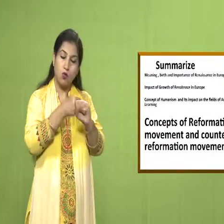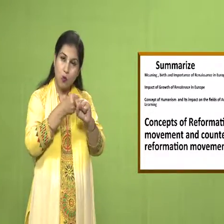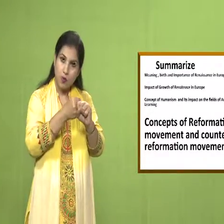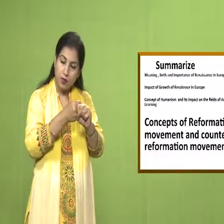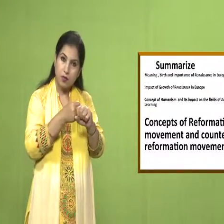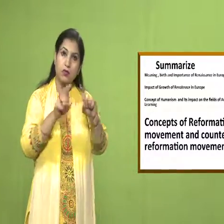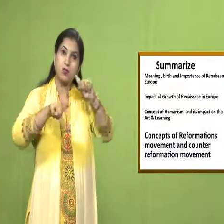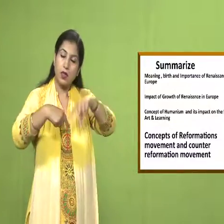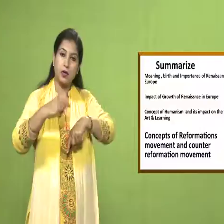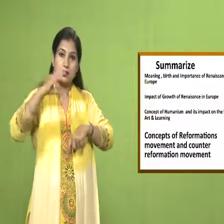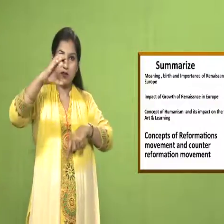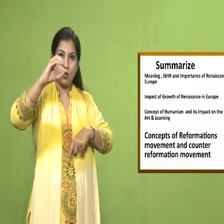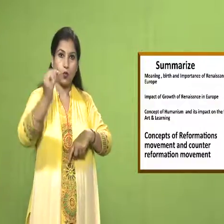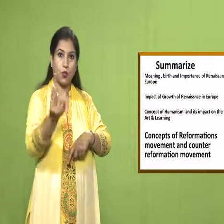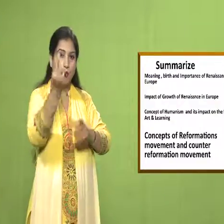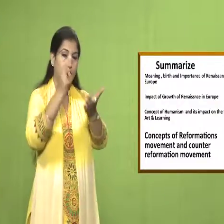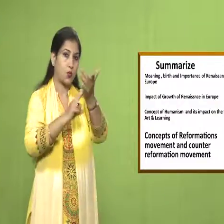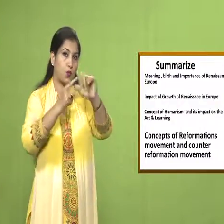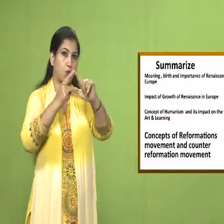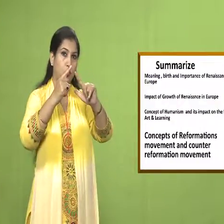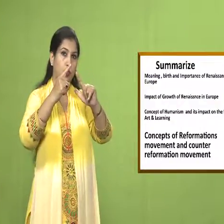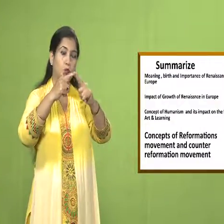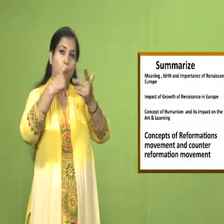and Counter-Reformation movement.